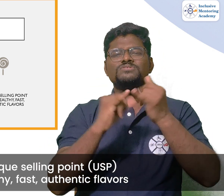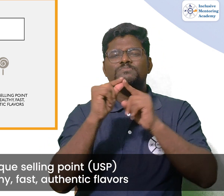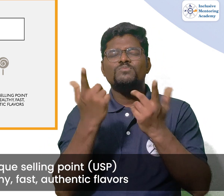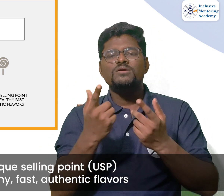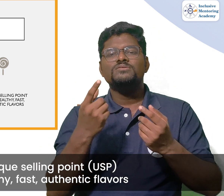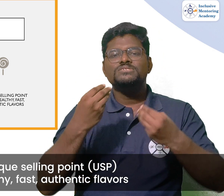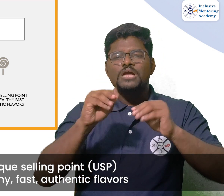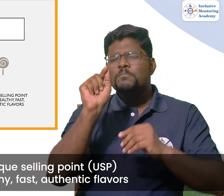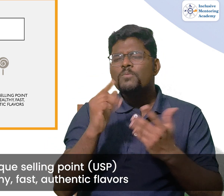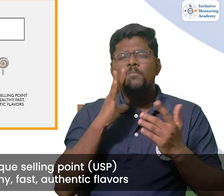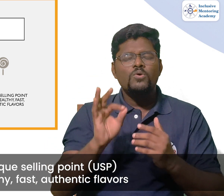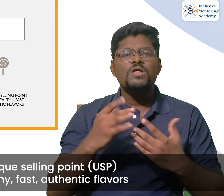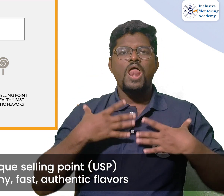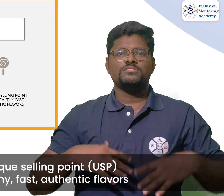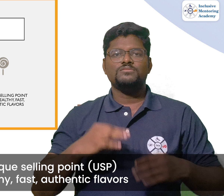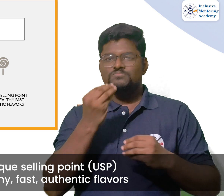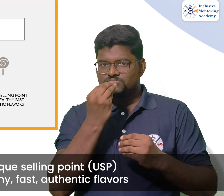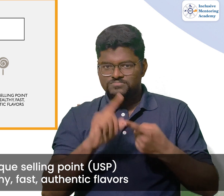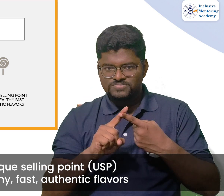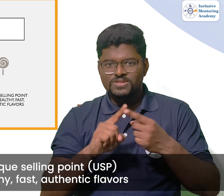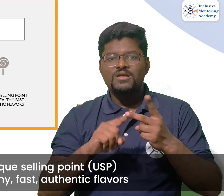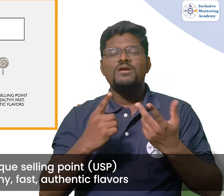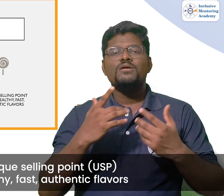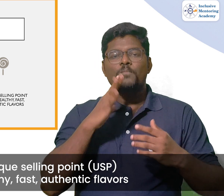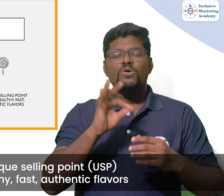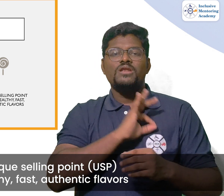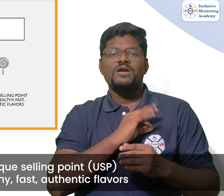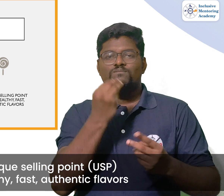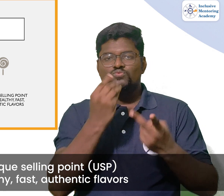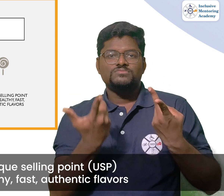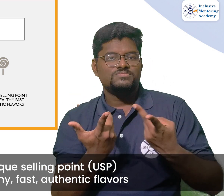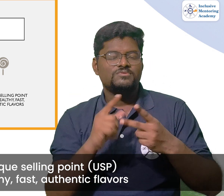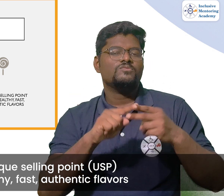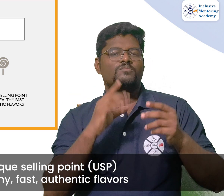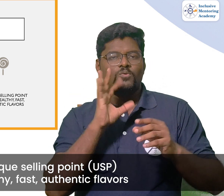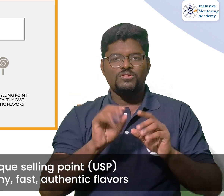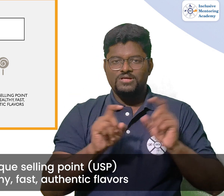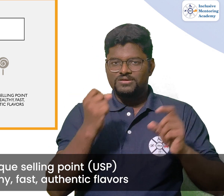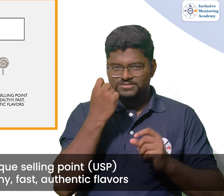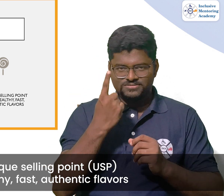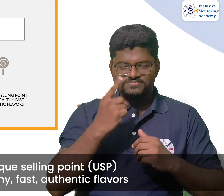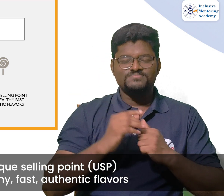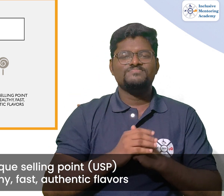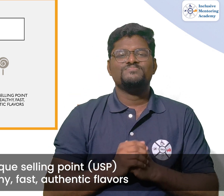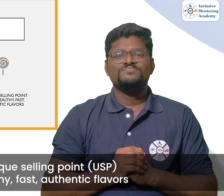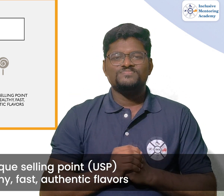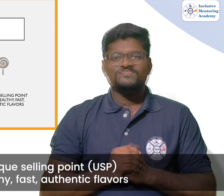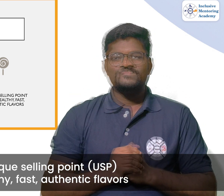Unique selling point. Healthy, fast, authentic flavors.